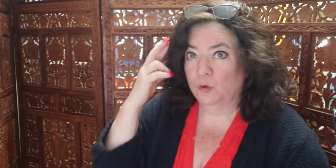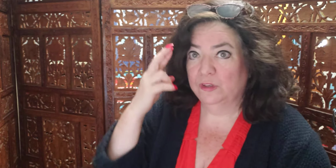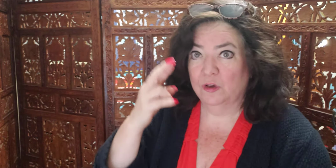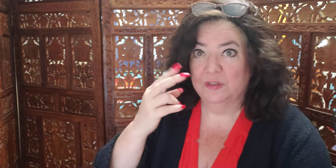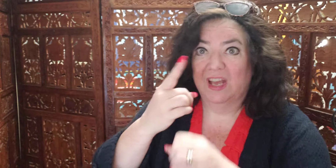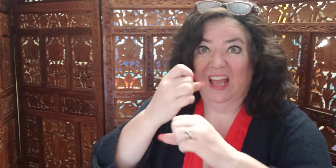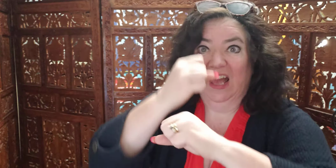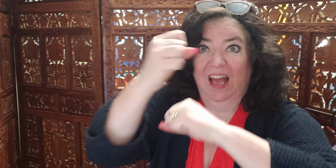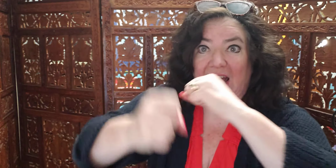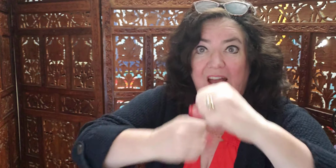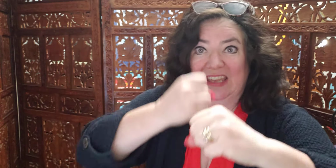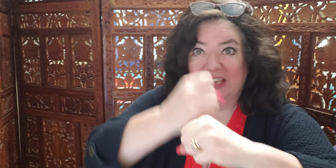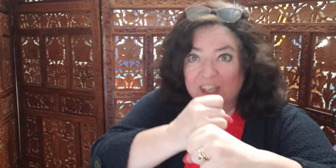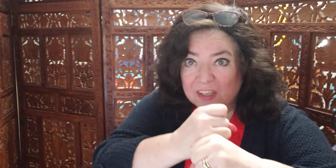Roland goes, a year?